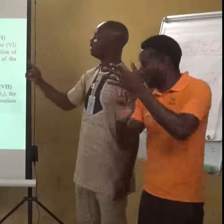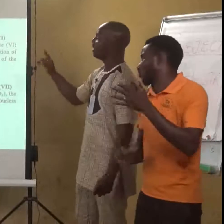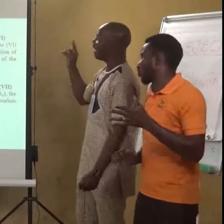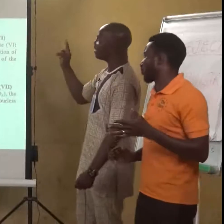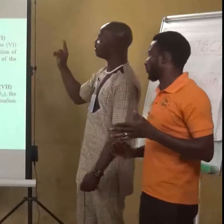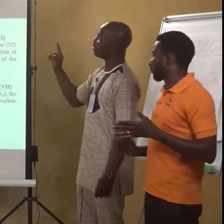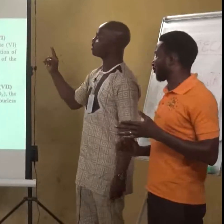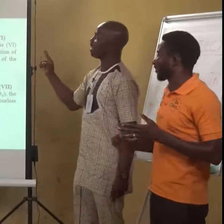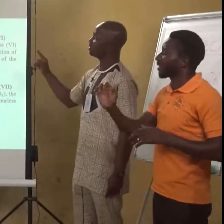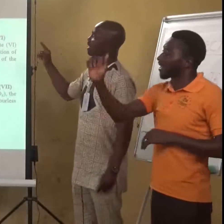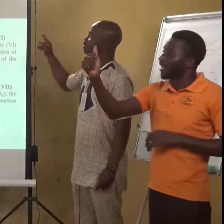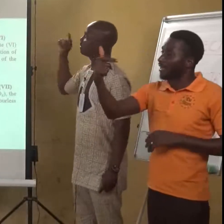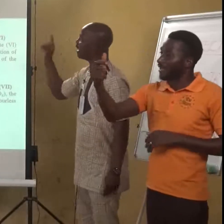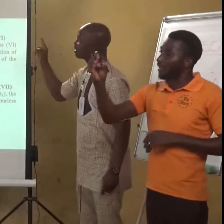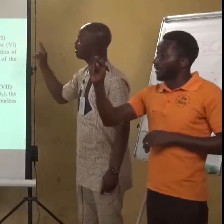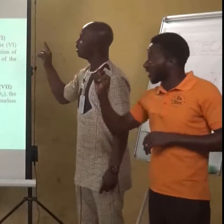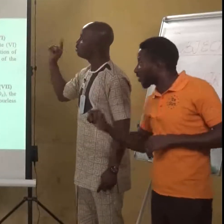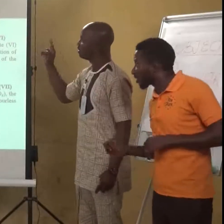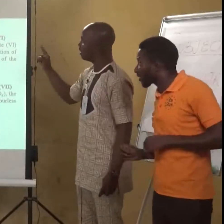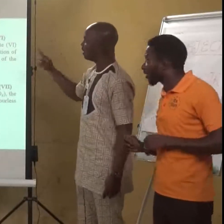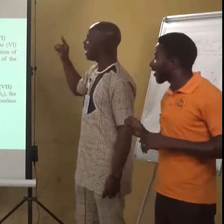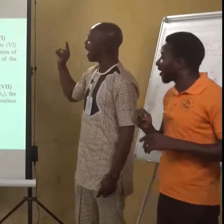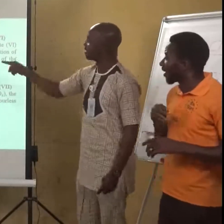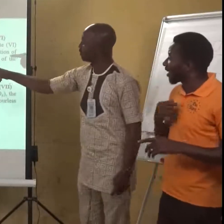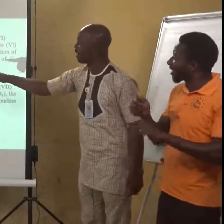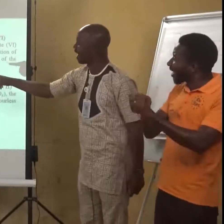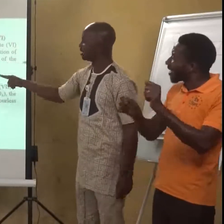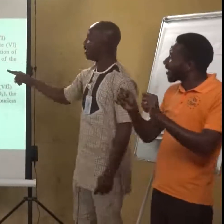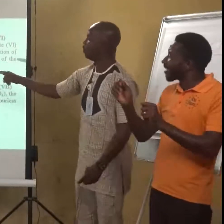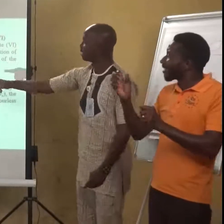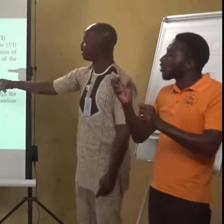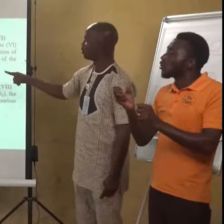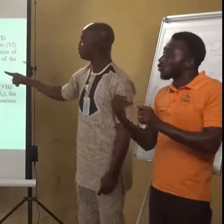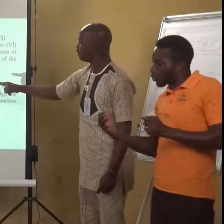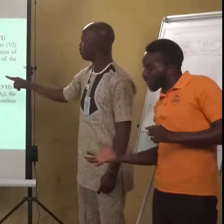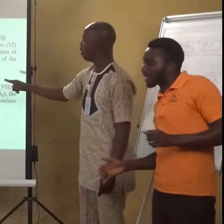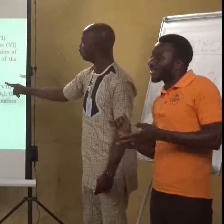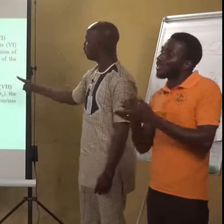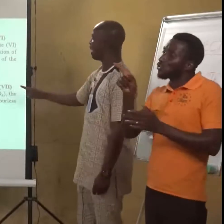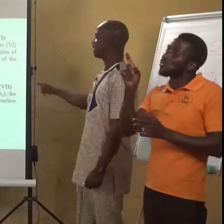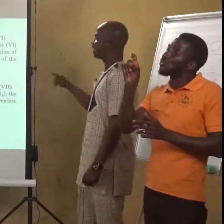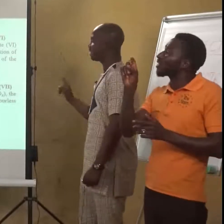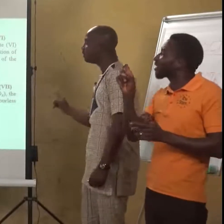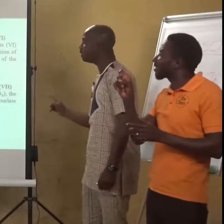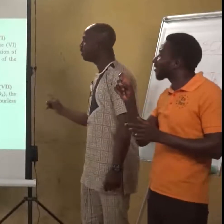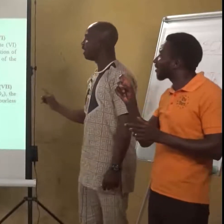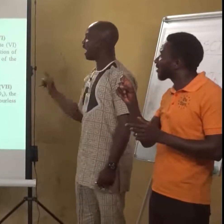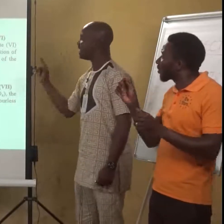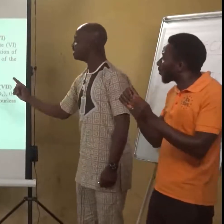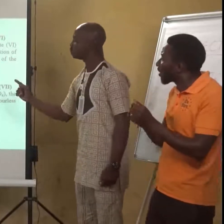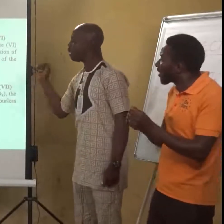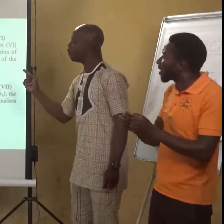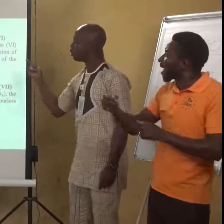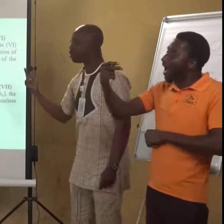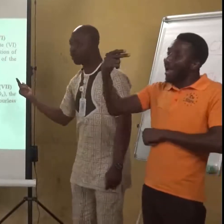said any substance that you test using acidified potassium tetraoxomanganate 7 and